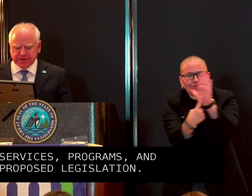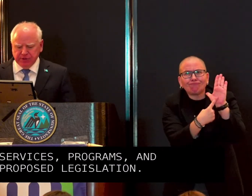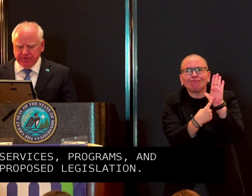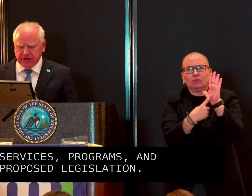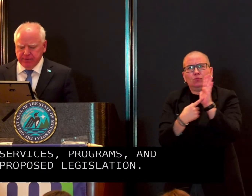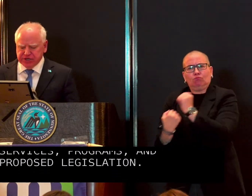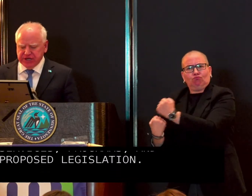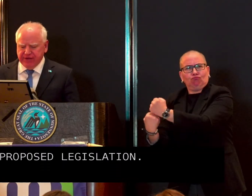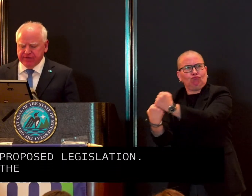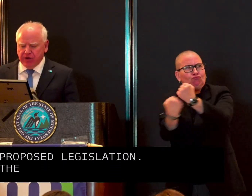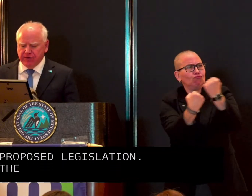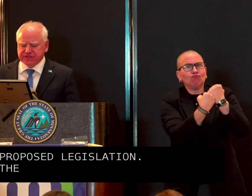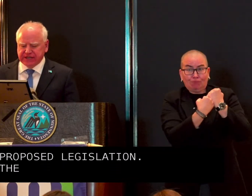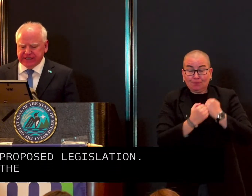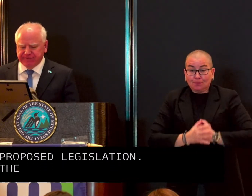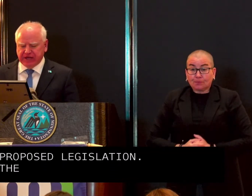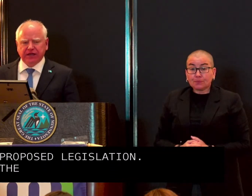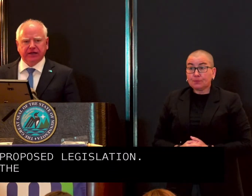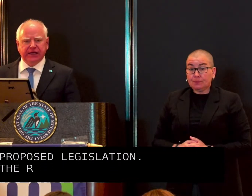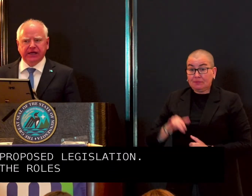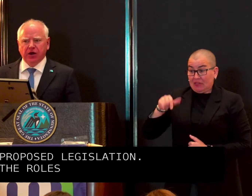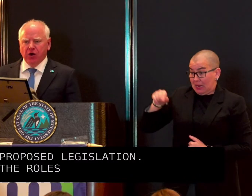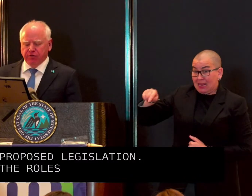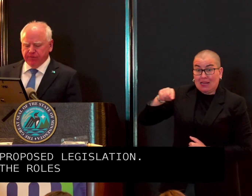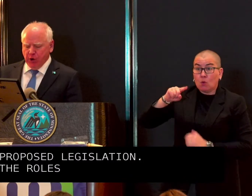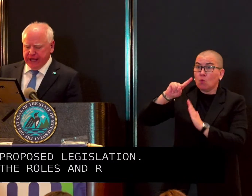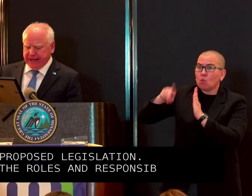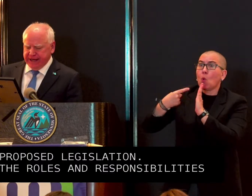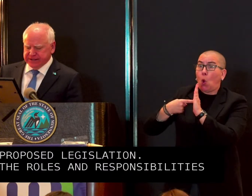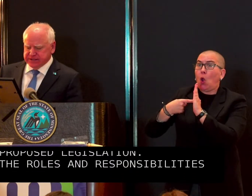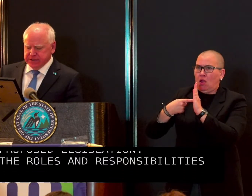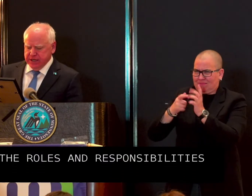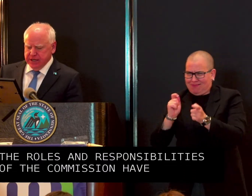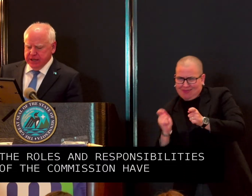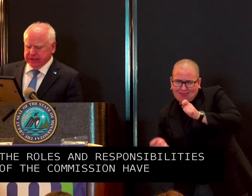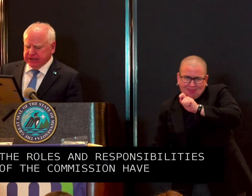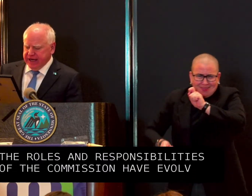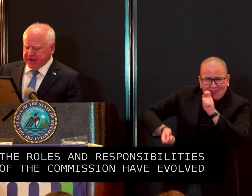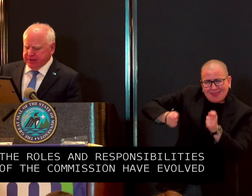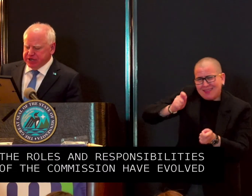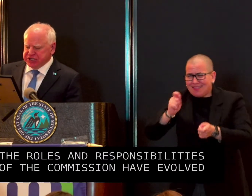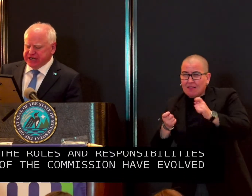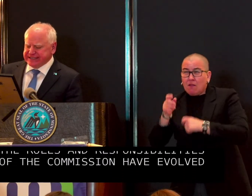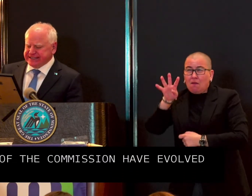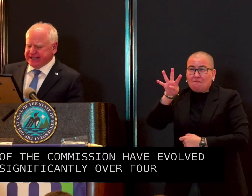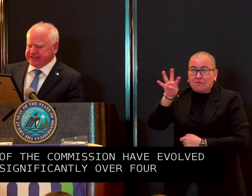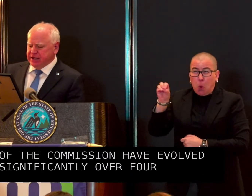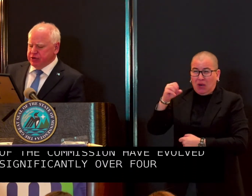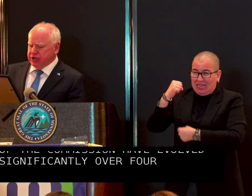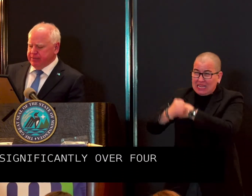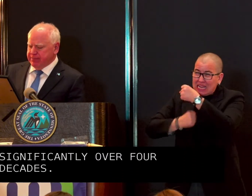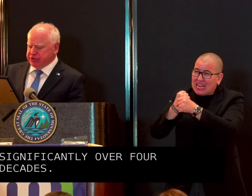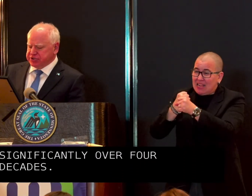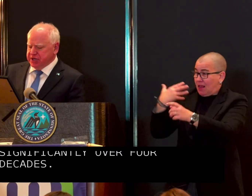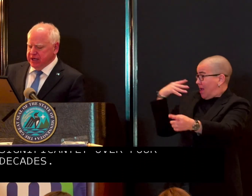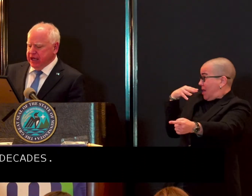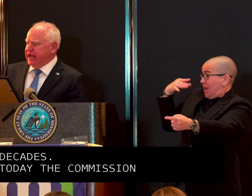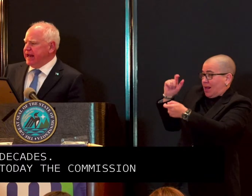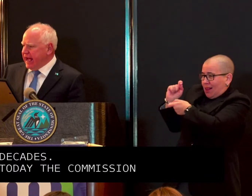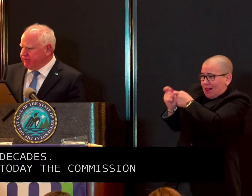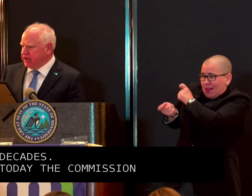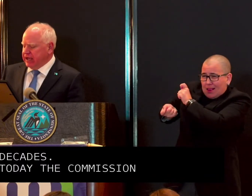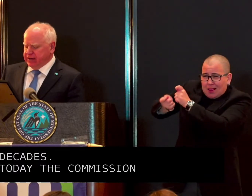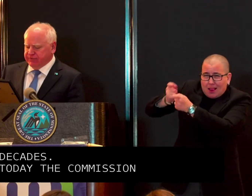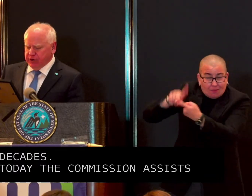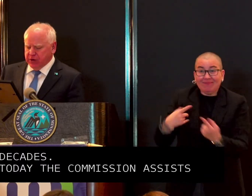and responsibility of the Commission have evolved significantly over 4 decades. Today, the Commission assists community members